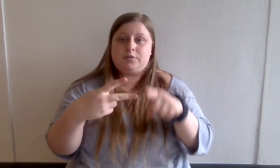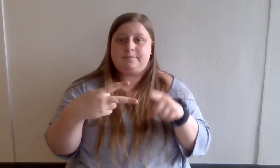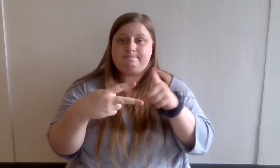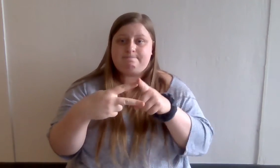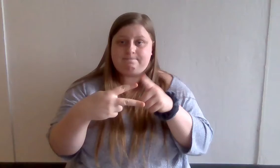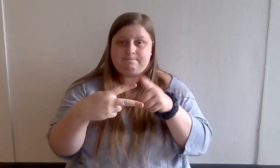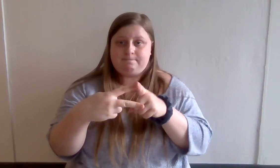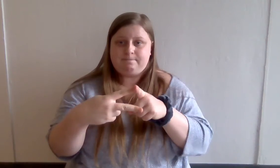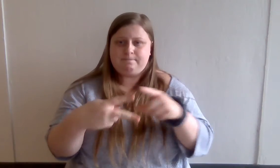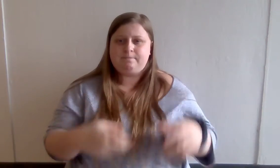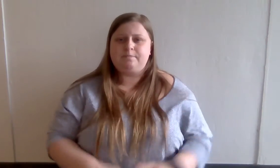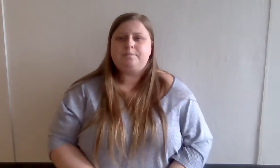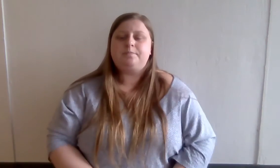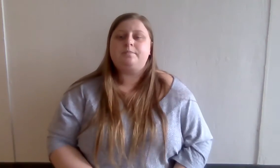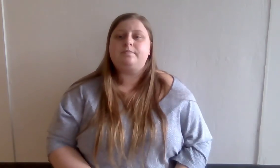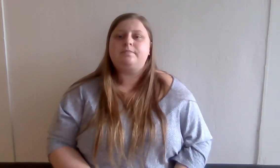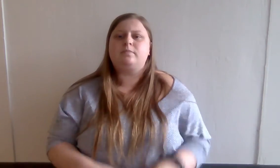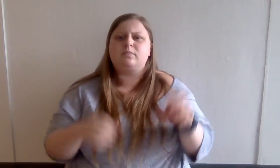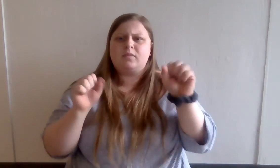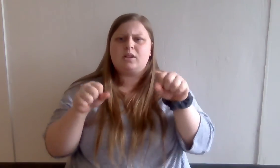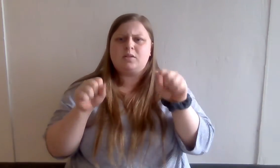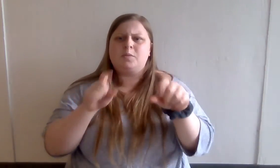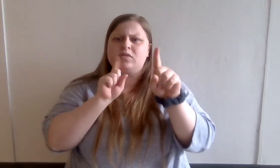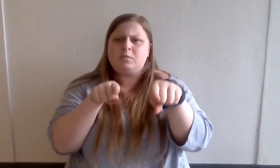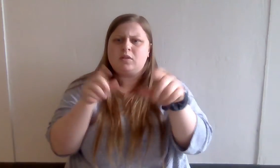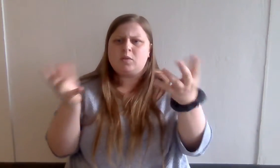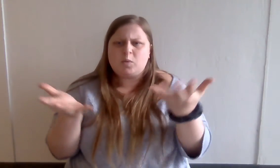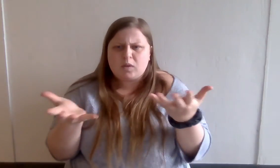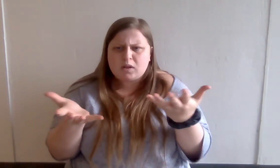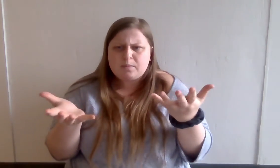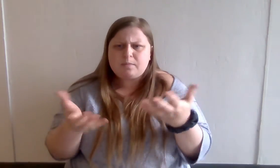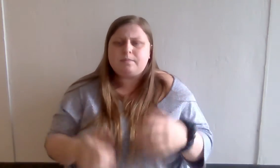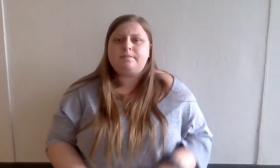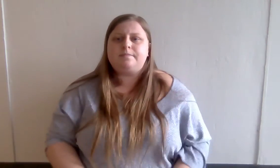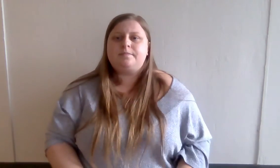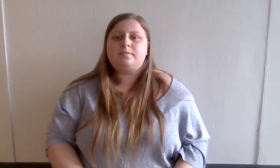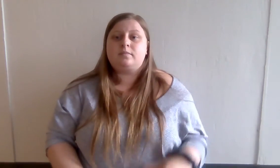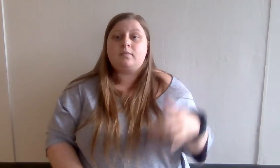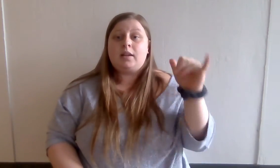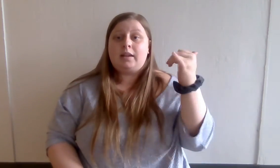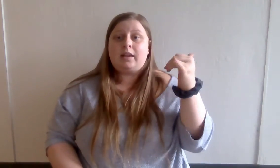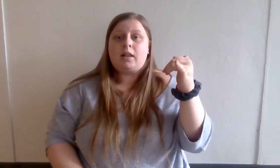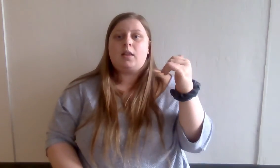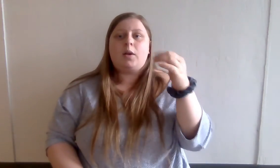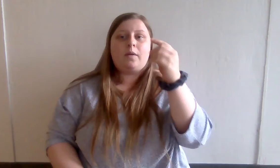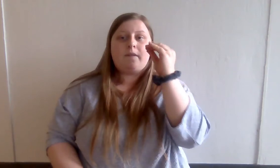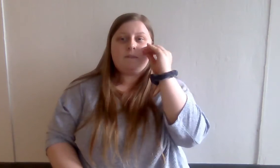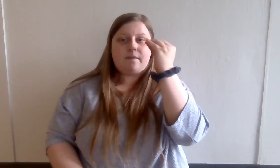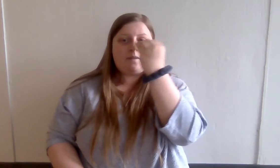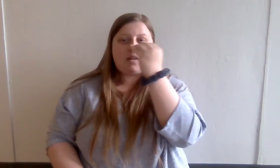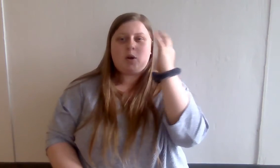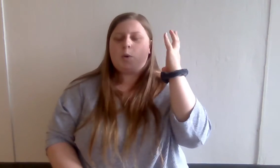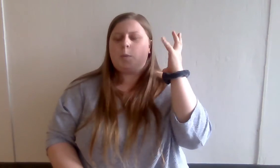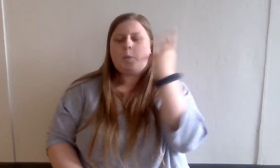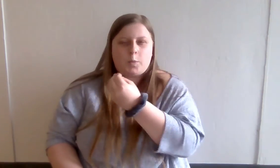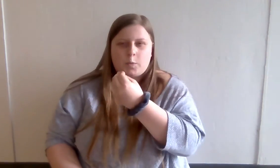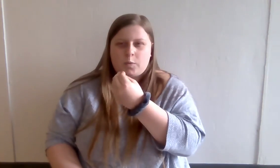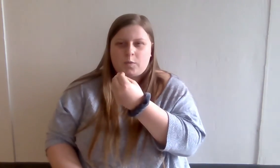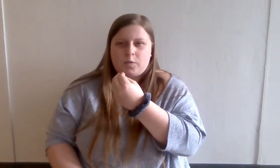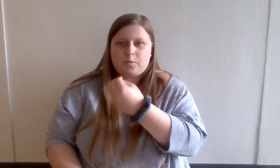For the English examples, specifically example number 1, a possible response would